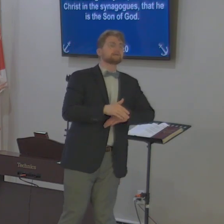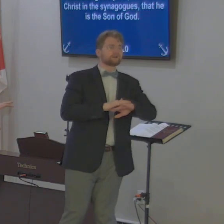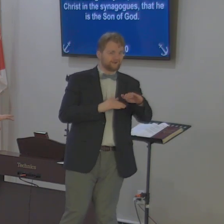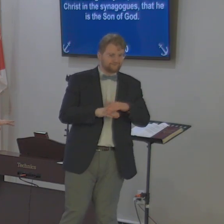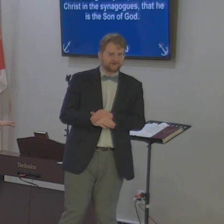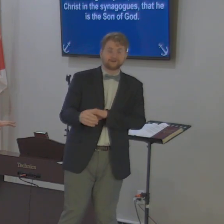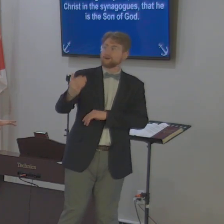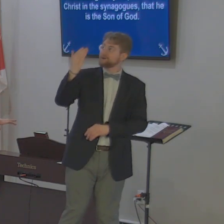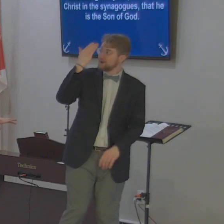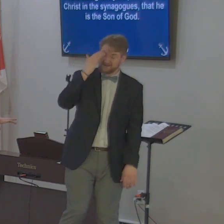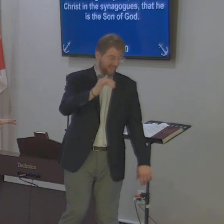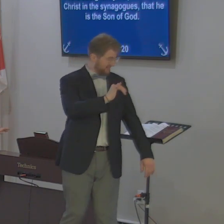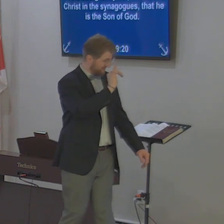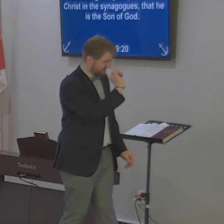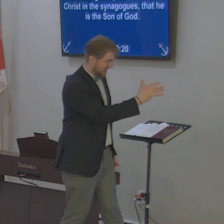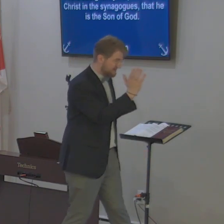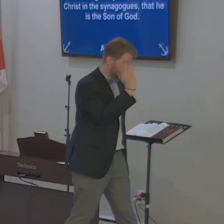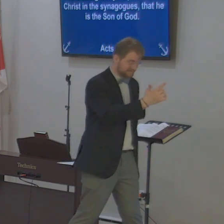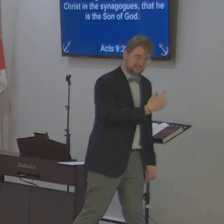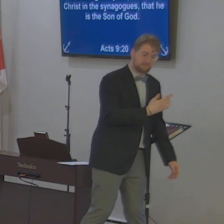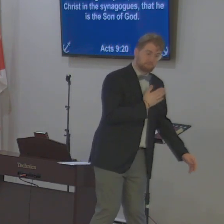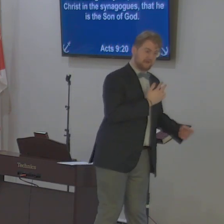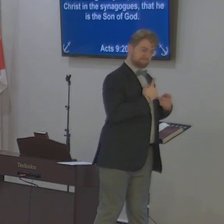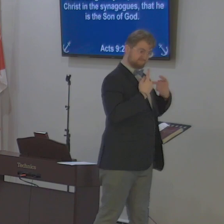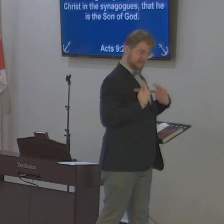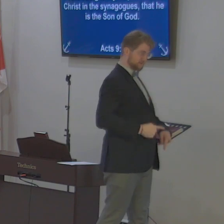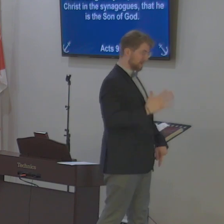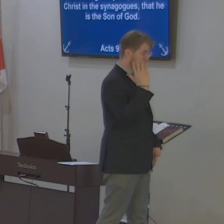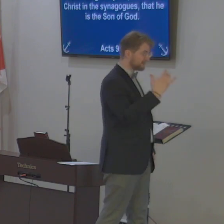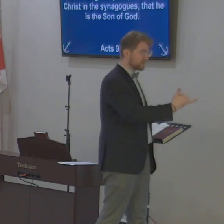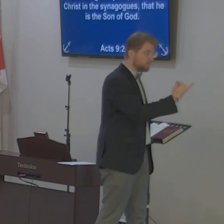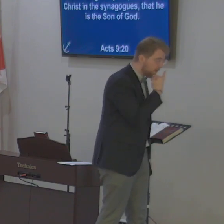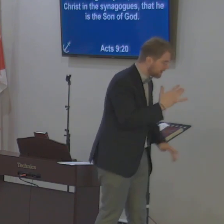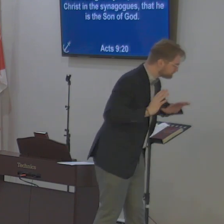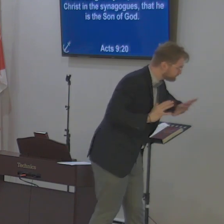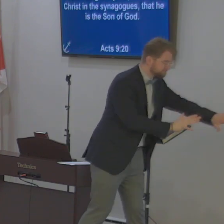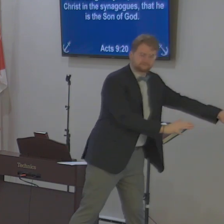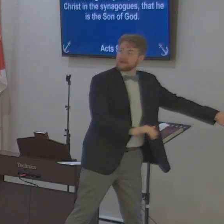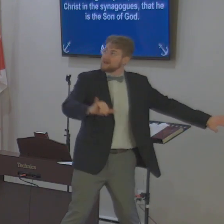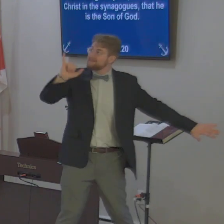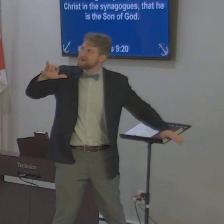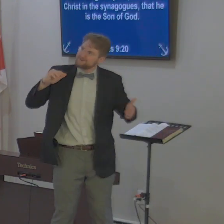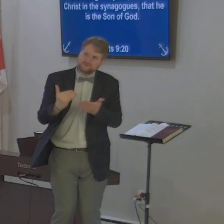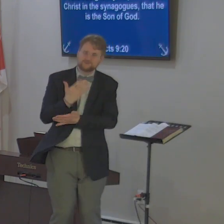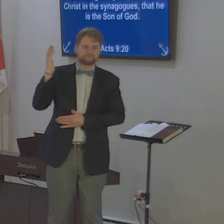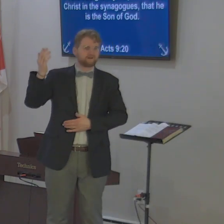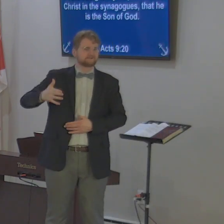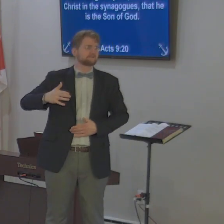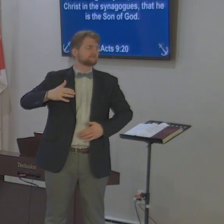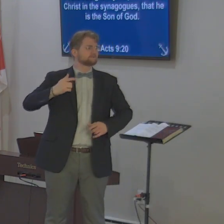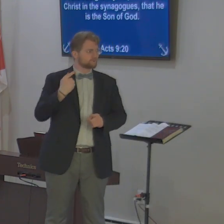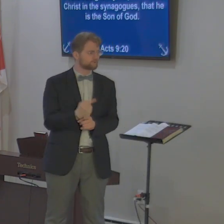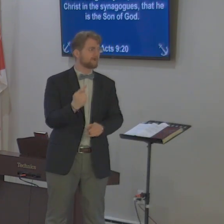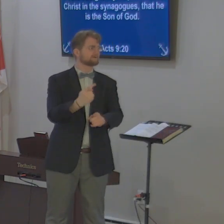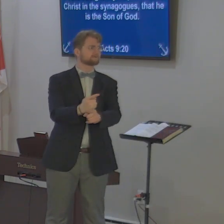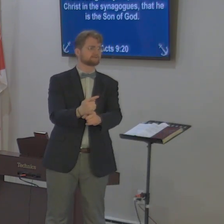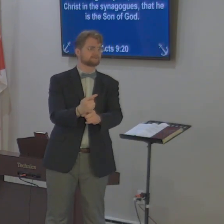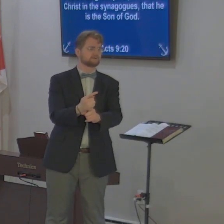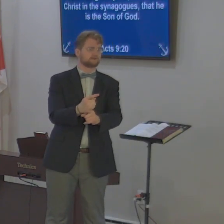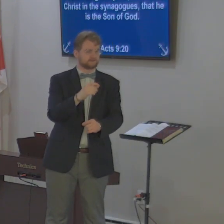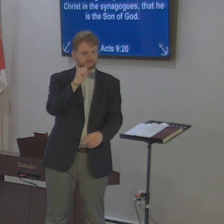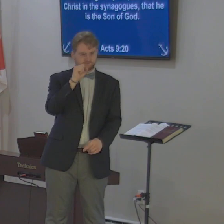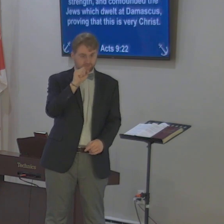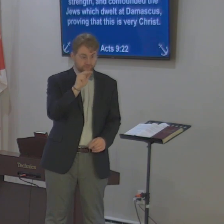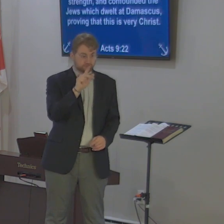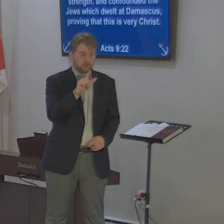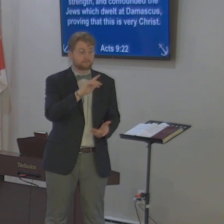previous message was not right and that his new message was correct. He is the Son of God. Verse